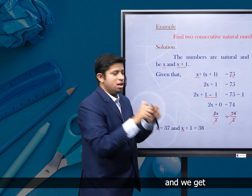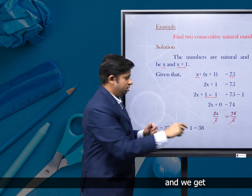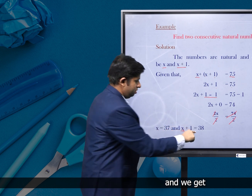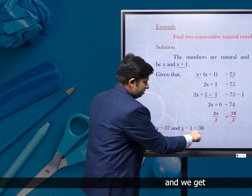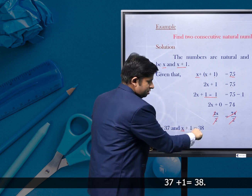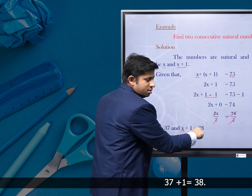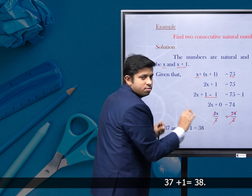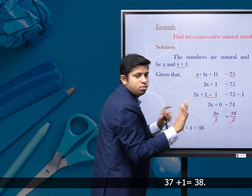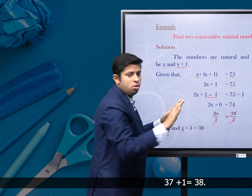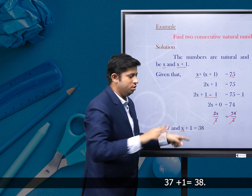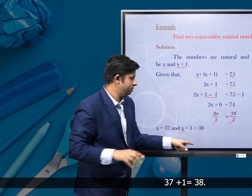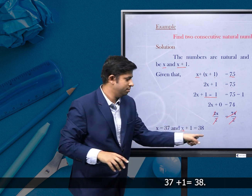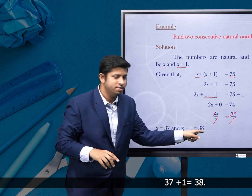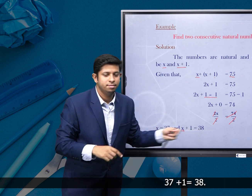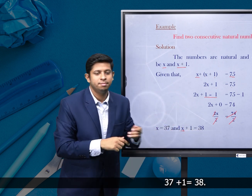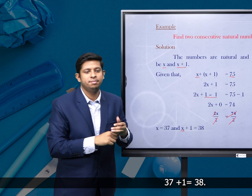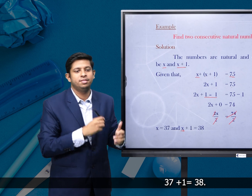and we get 37 plus 1 is equals to 38.